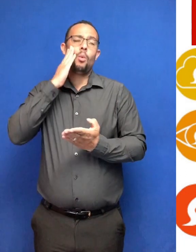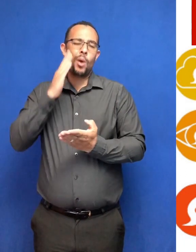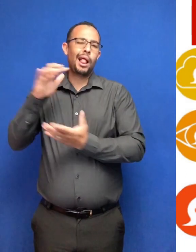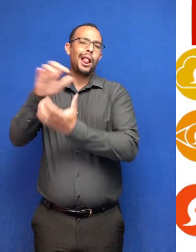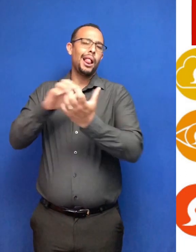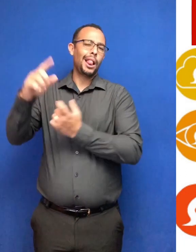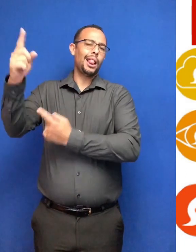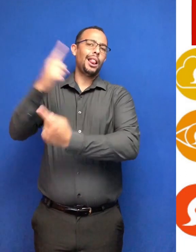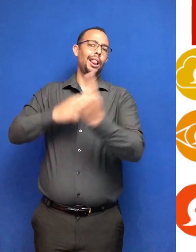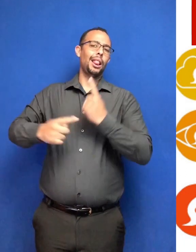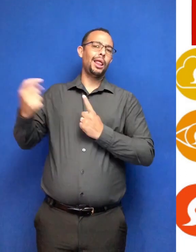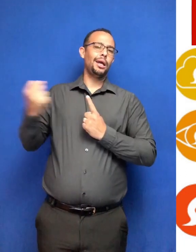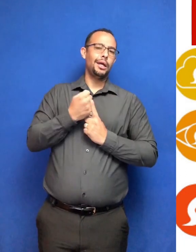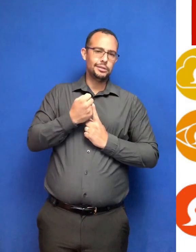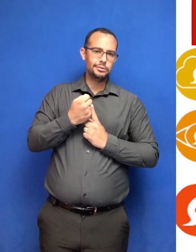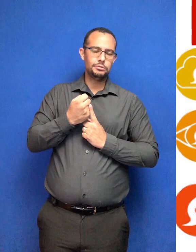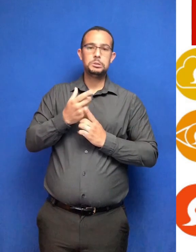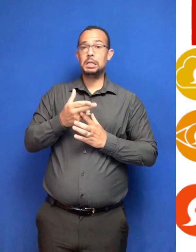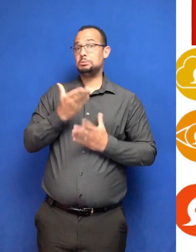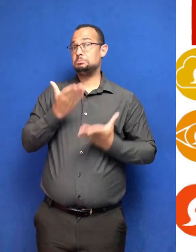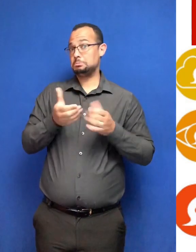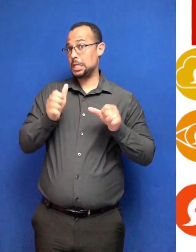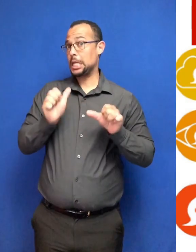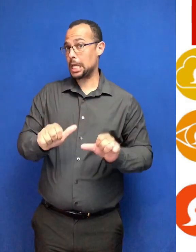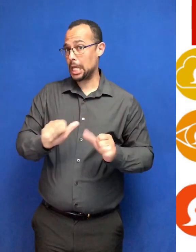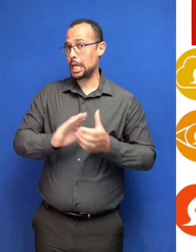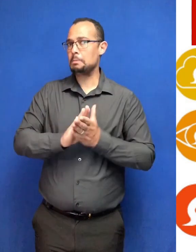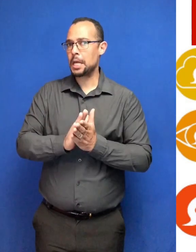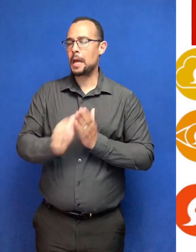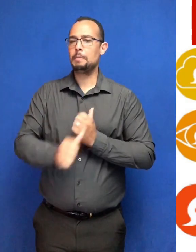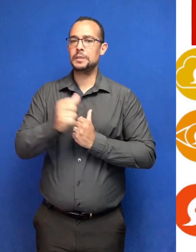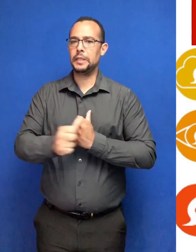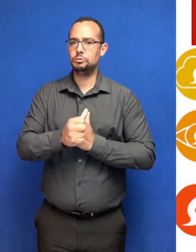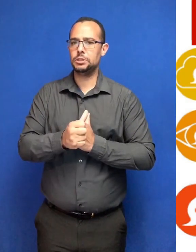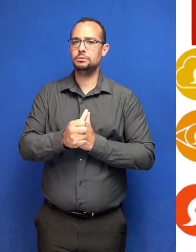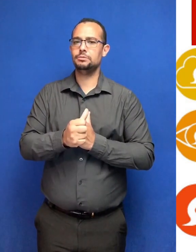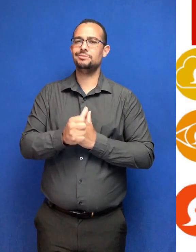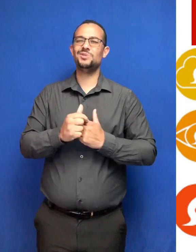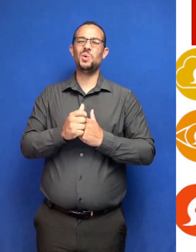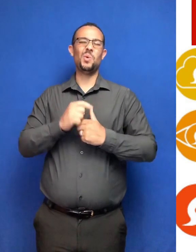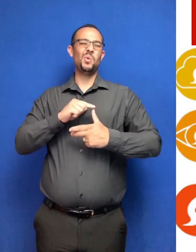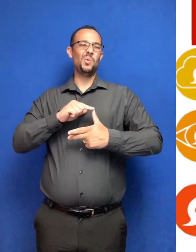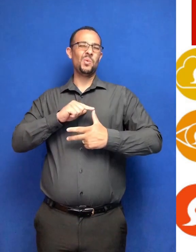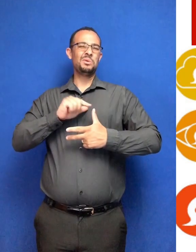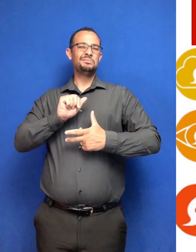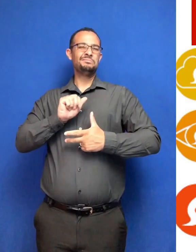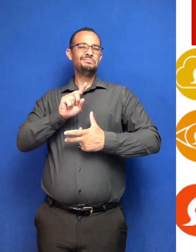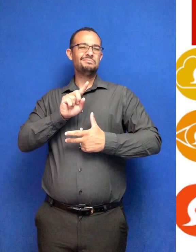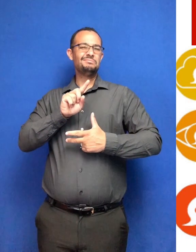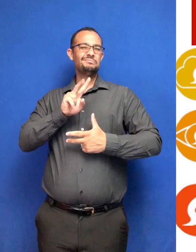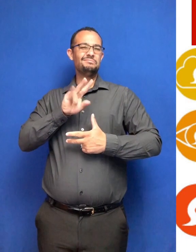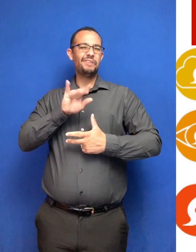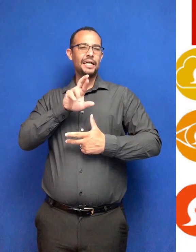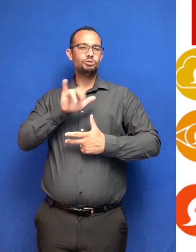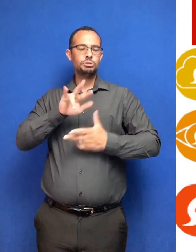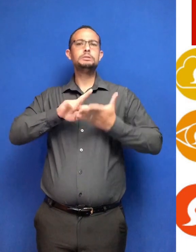hazardous. Basically, this advisory is letting everyone know